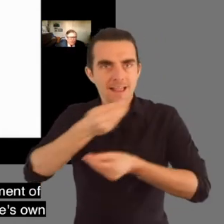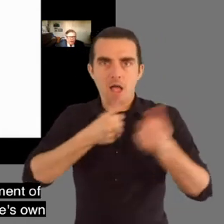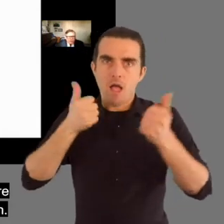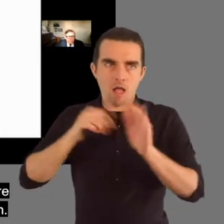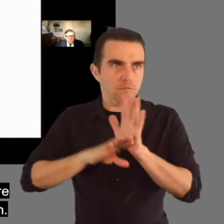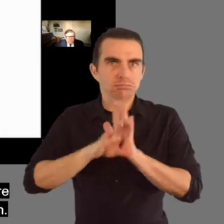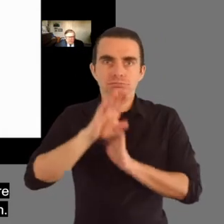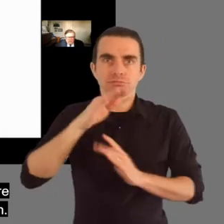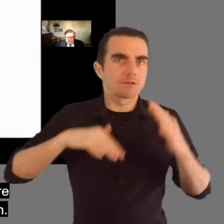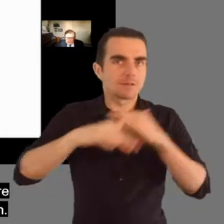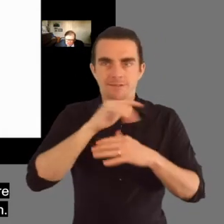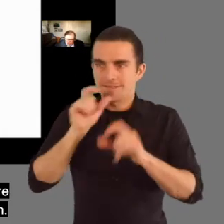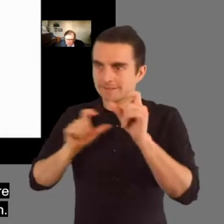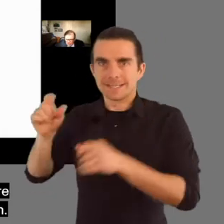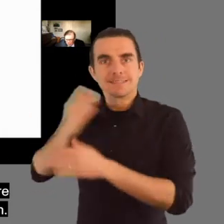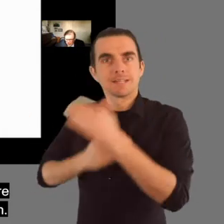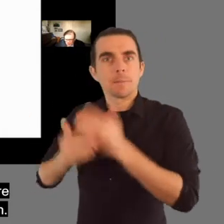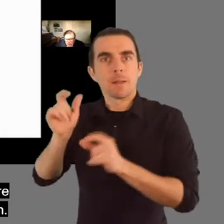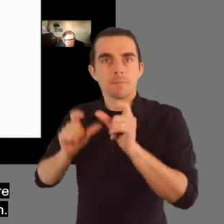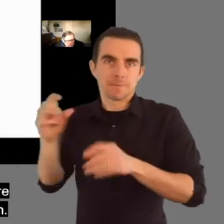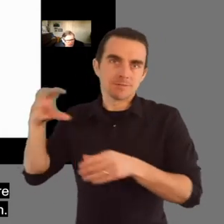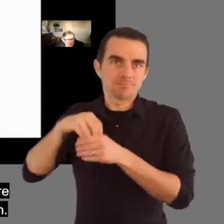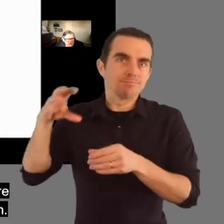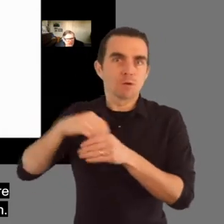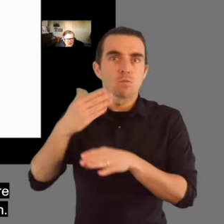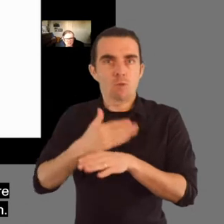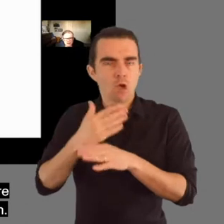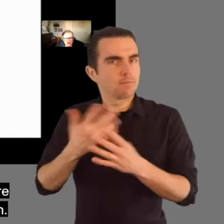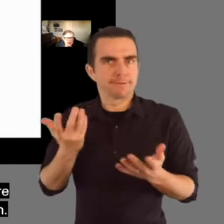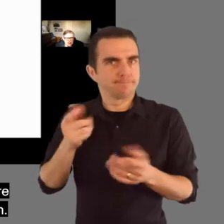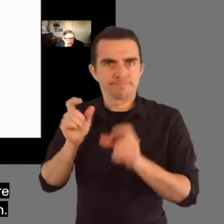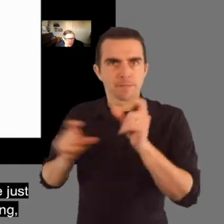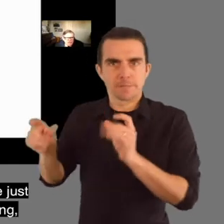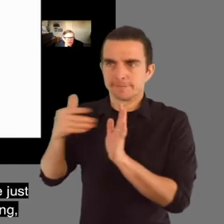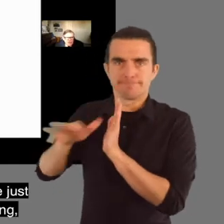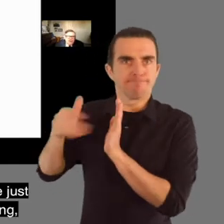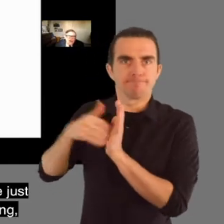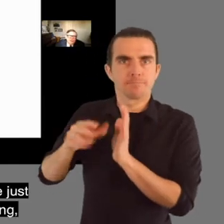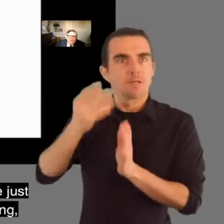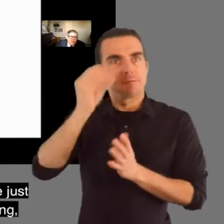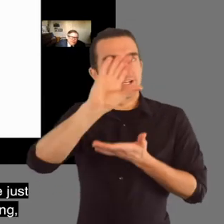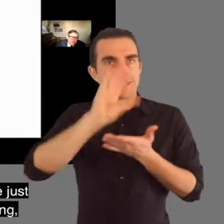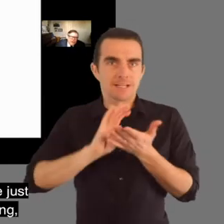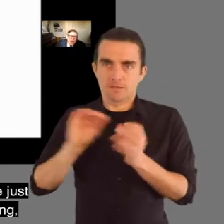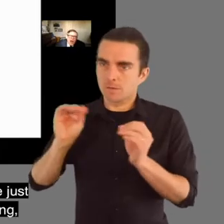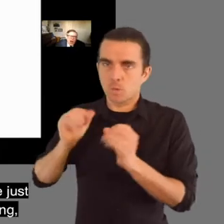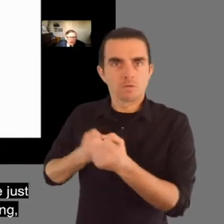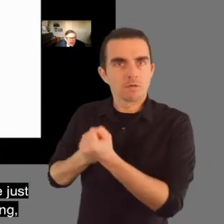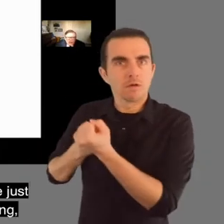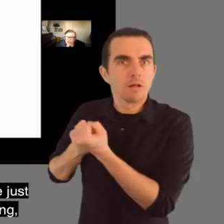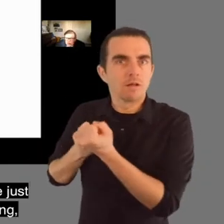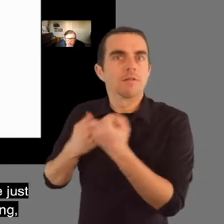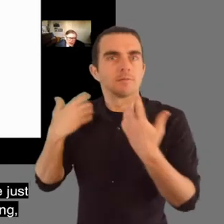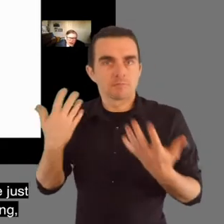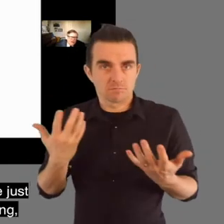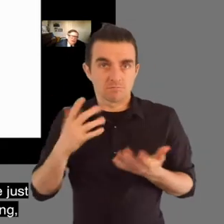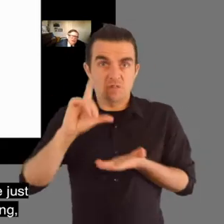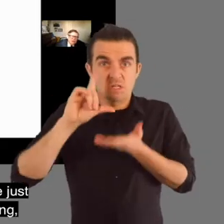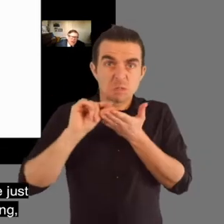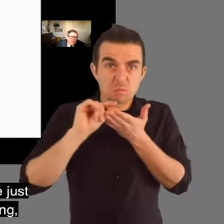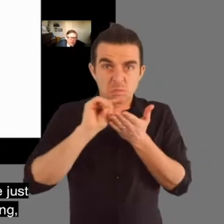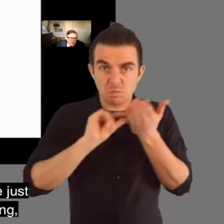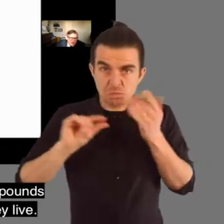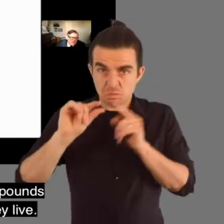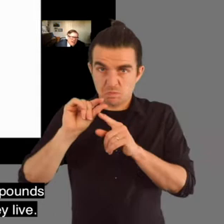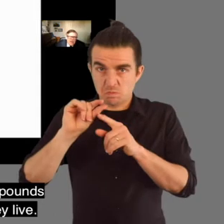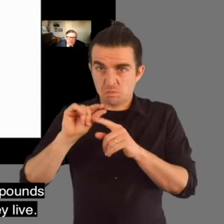starting of one's own business. And that's where the microfinance comes in. So often disabled people are just excluded from